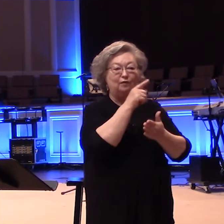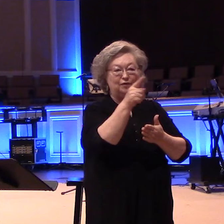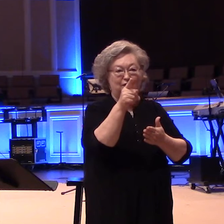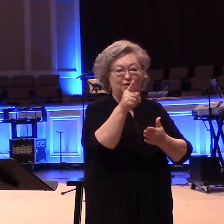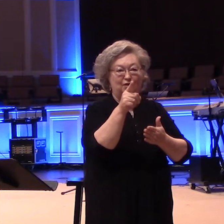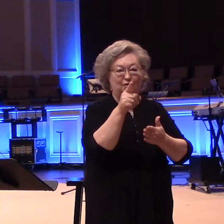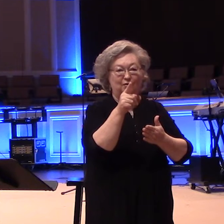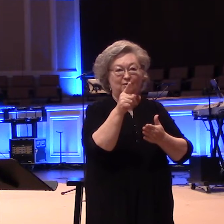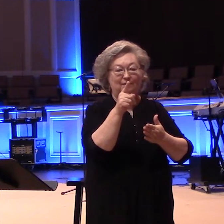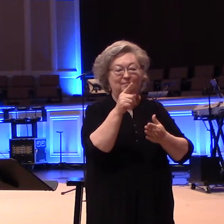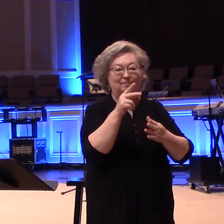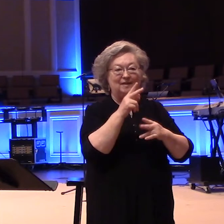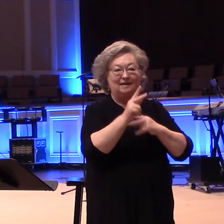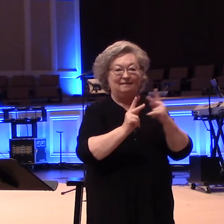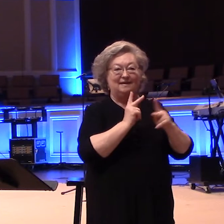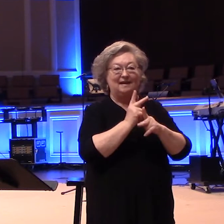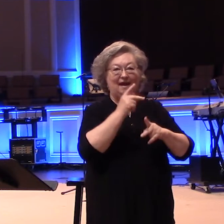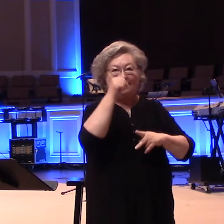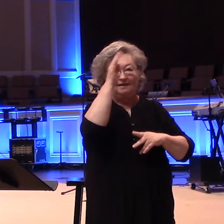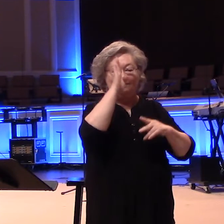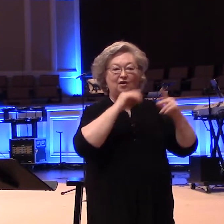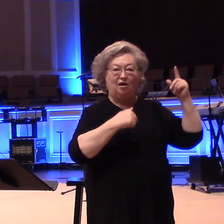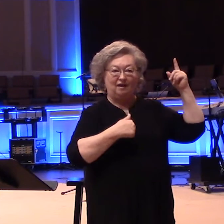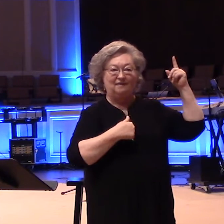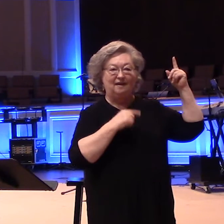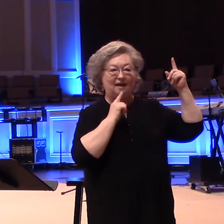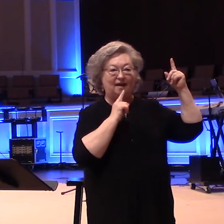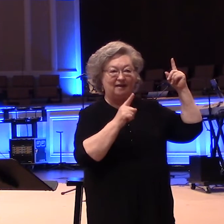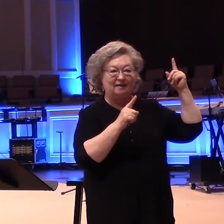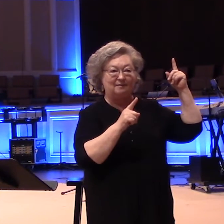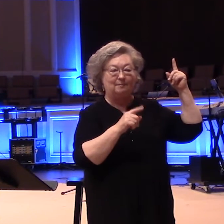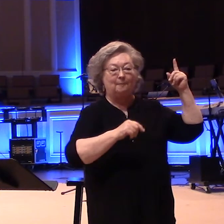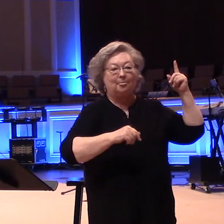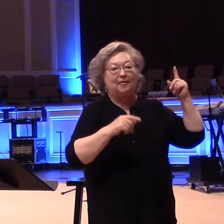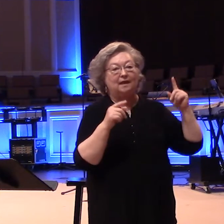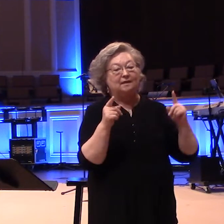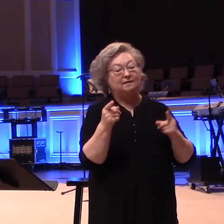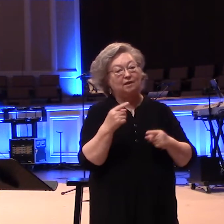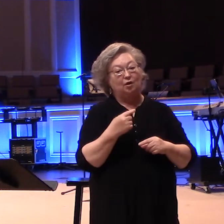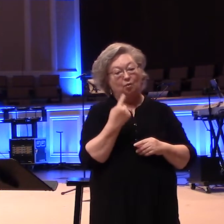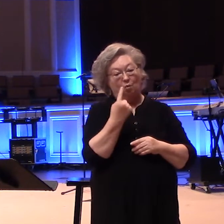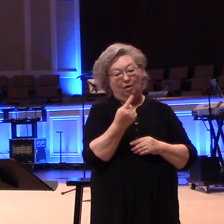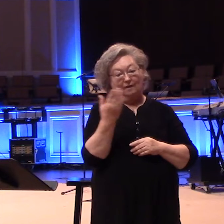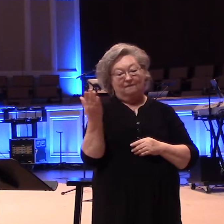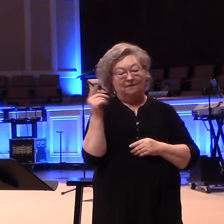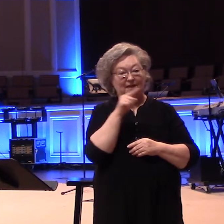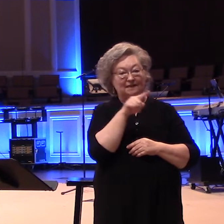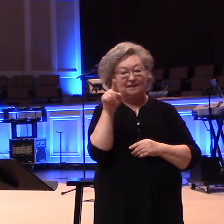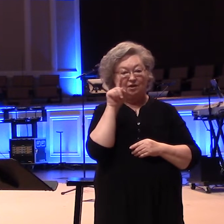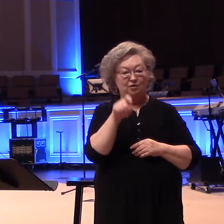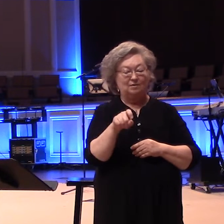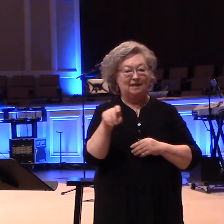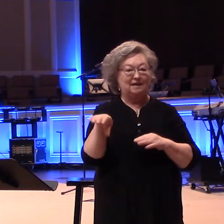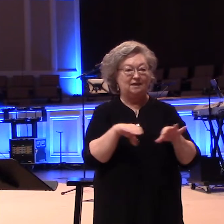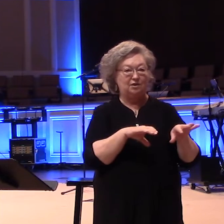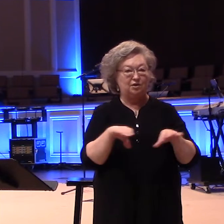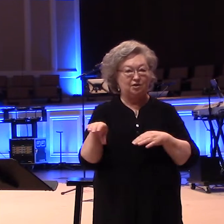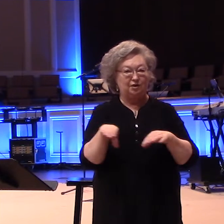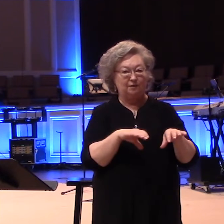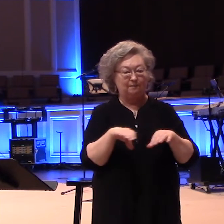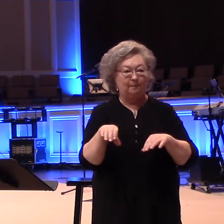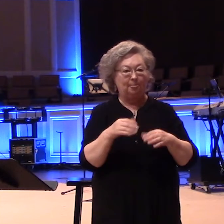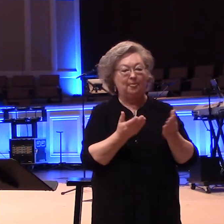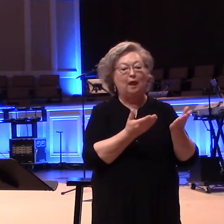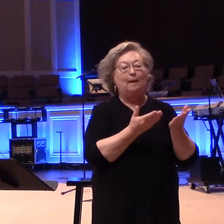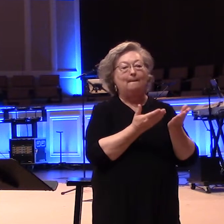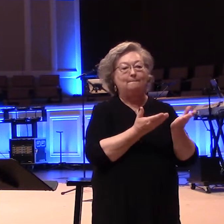prove the tithe next Sunday. And so you come, and maybe one of the things you need to do is you haven't been tithing, is you can bring a